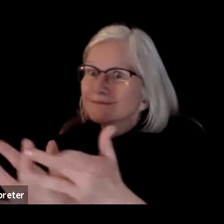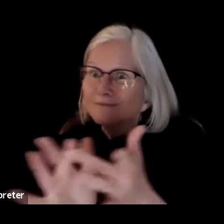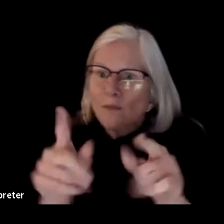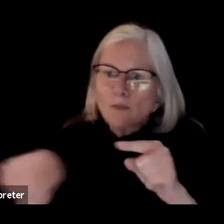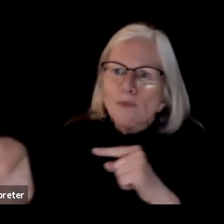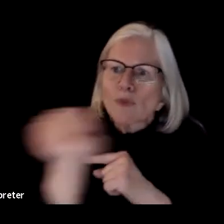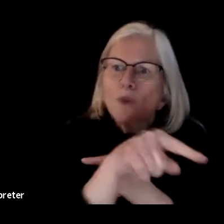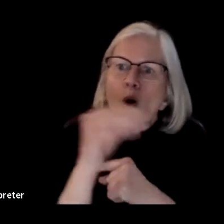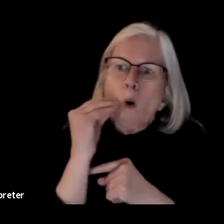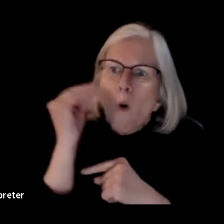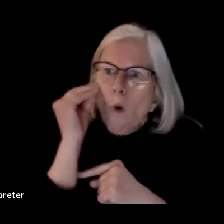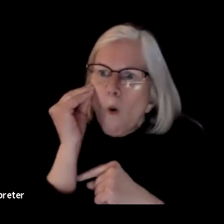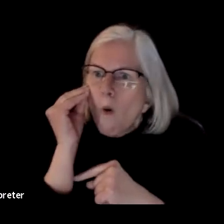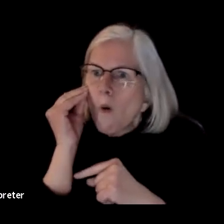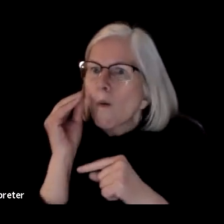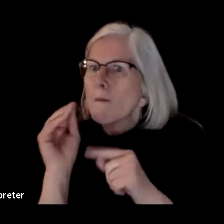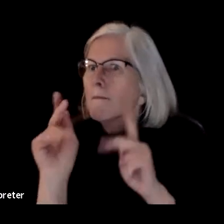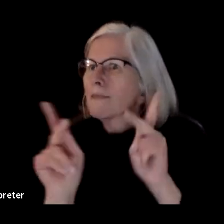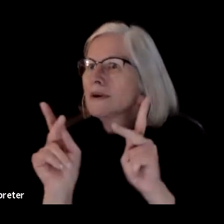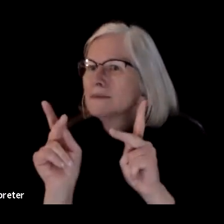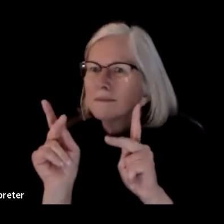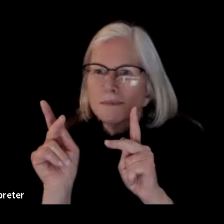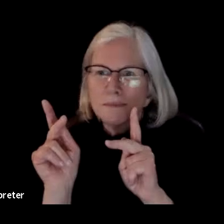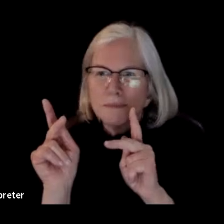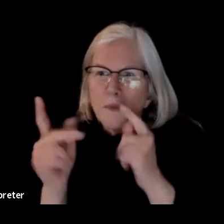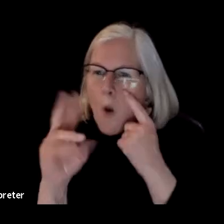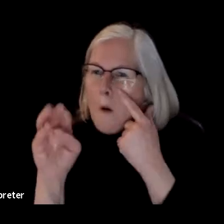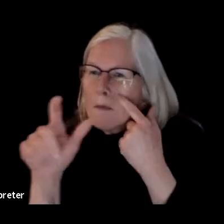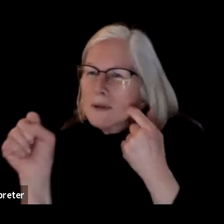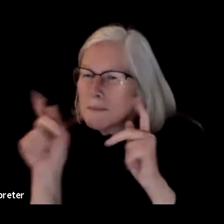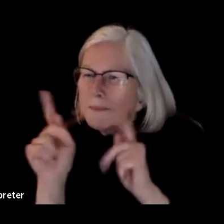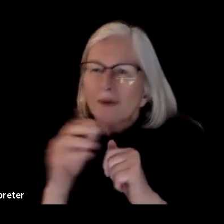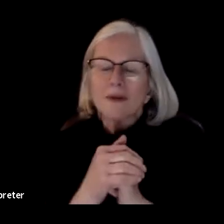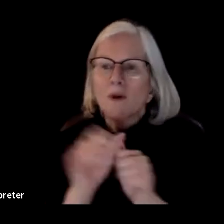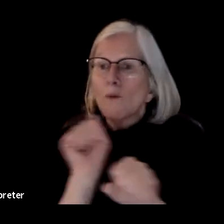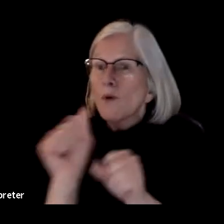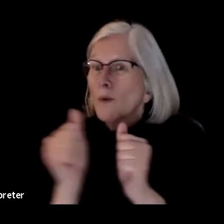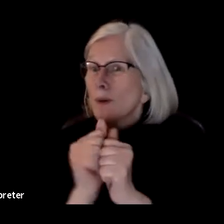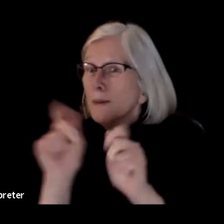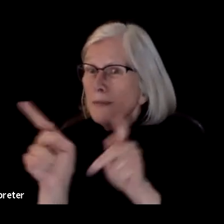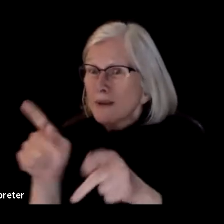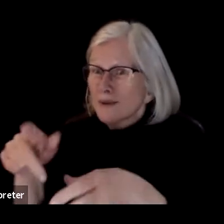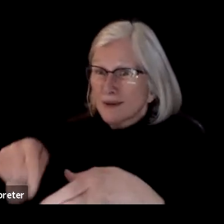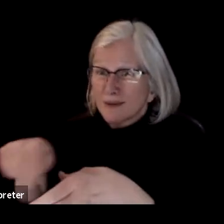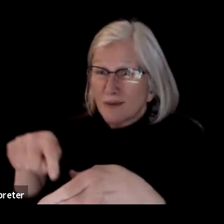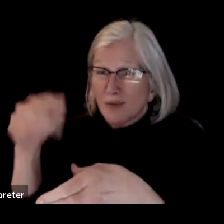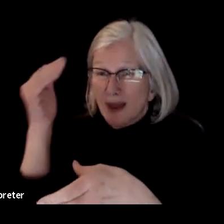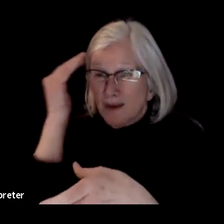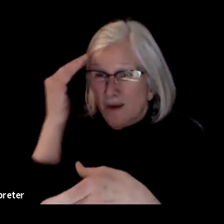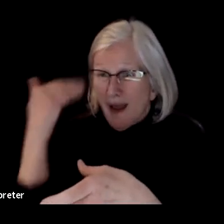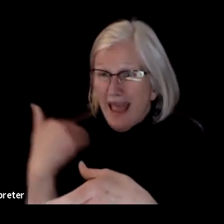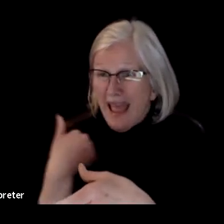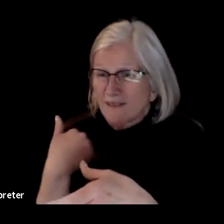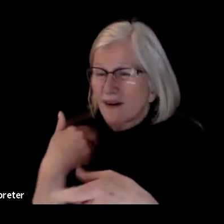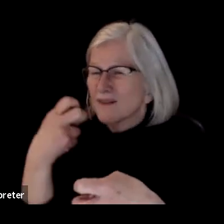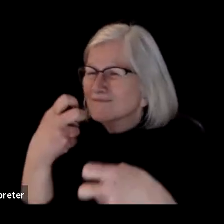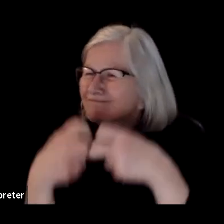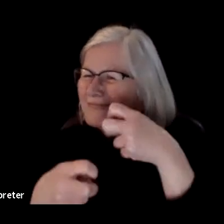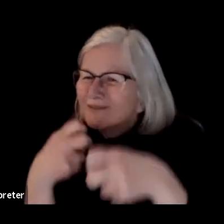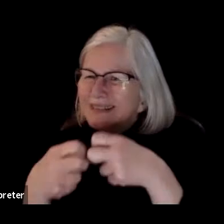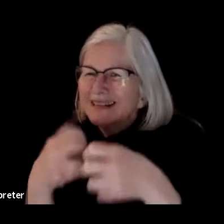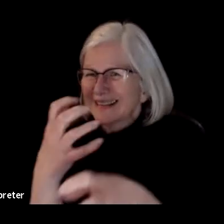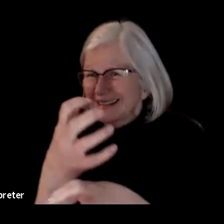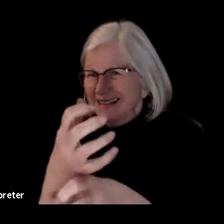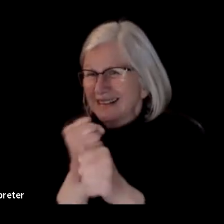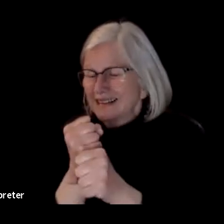as you said, if you are doing work with populations that have difficulty obtaining transportation, and so